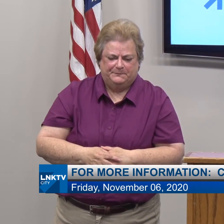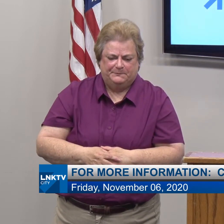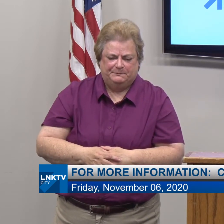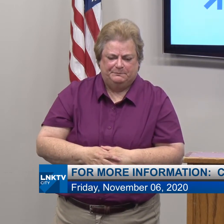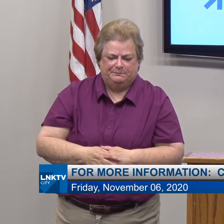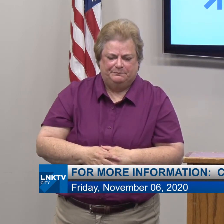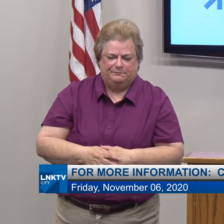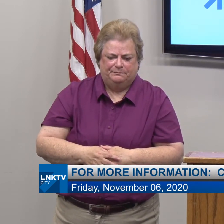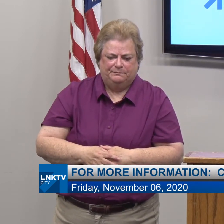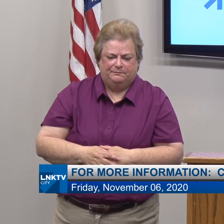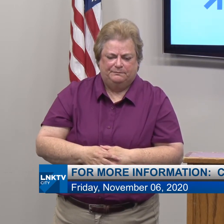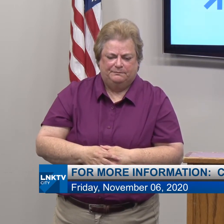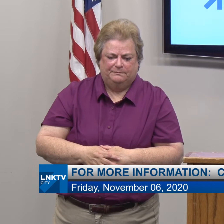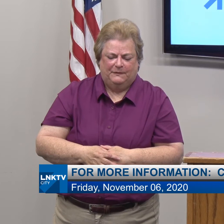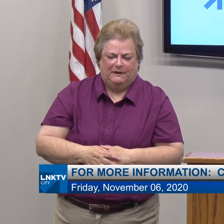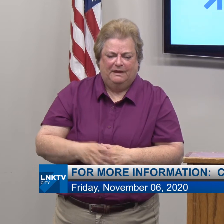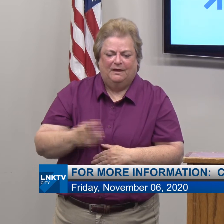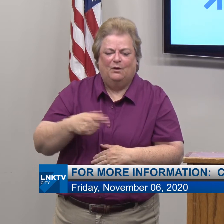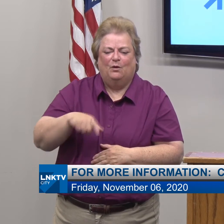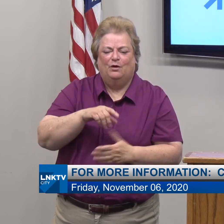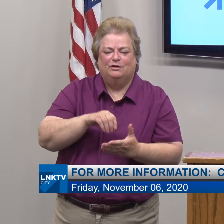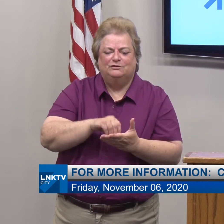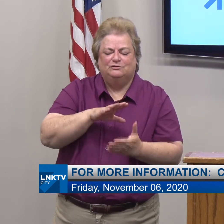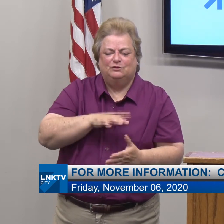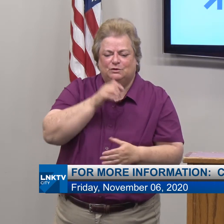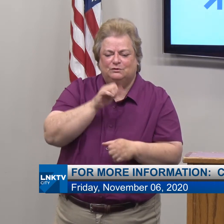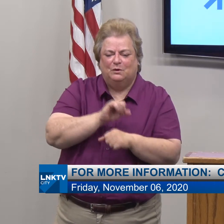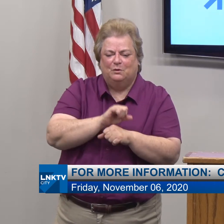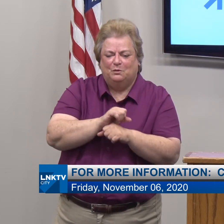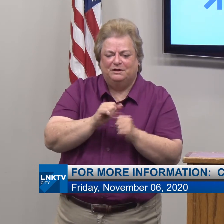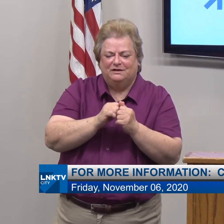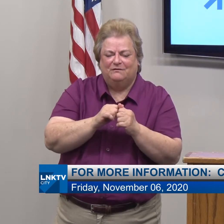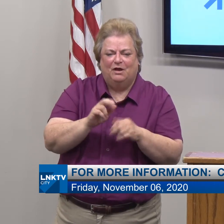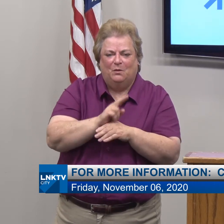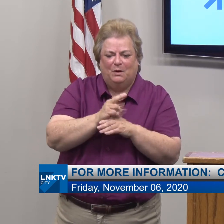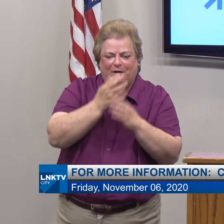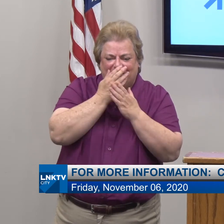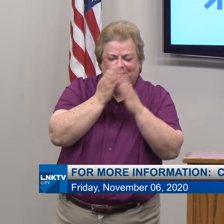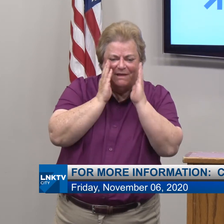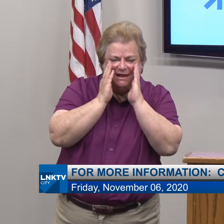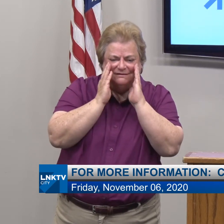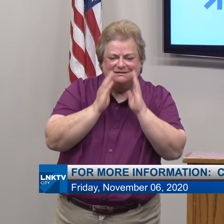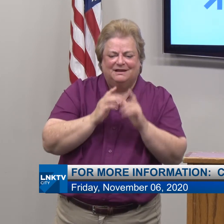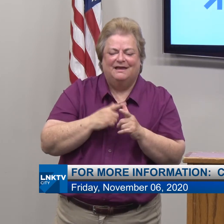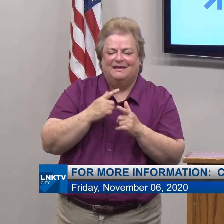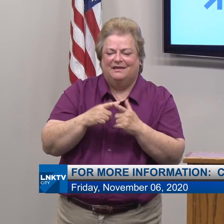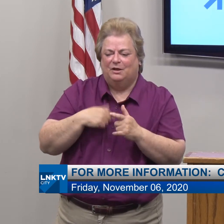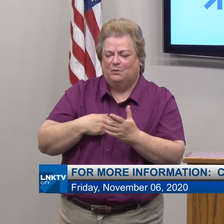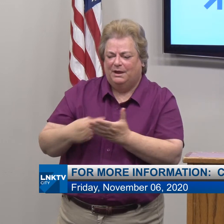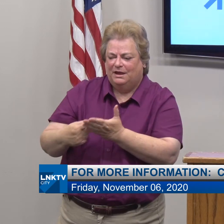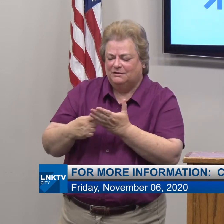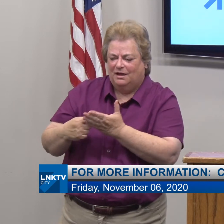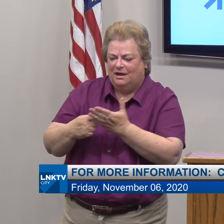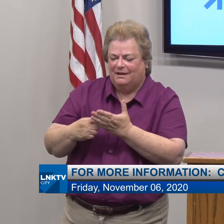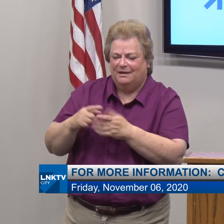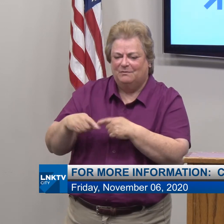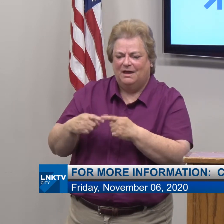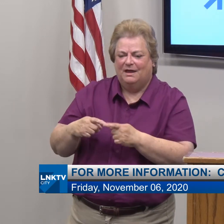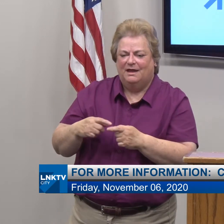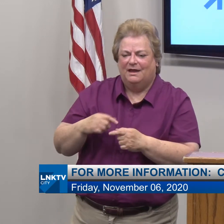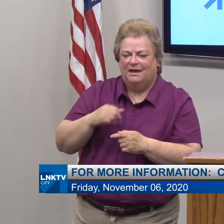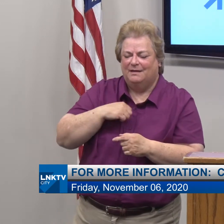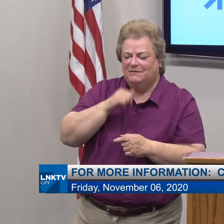Are the students working together and doing a good job of wearing their mask? And when we talk to them about, and I'm not talking about our